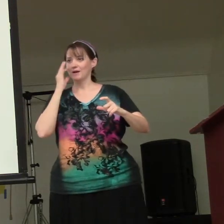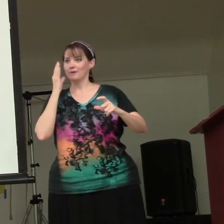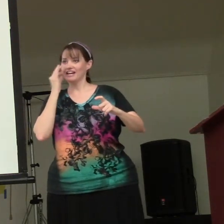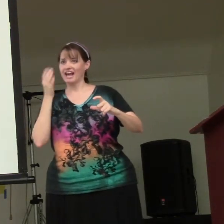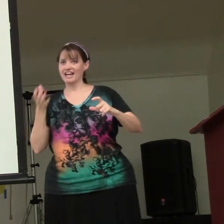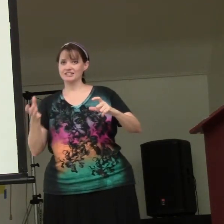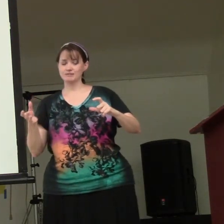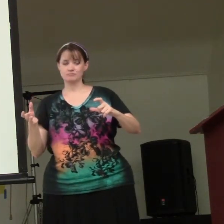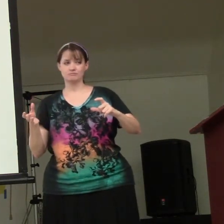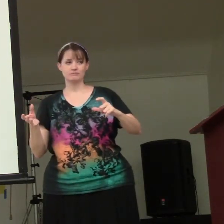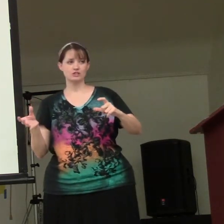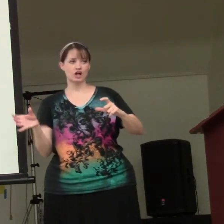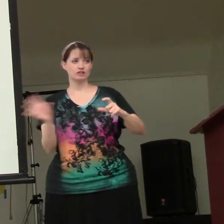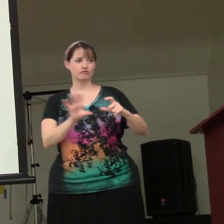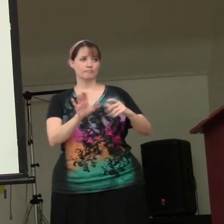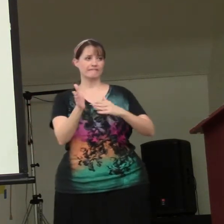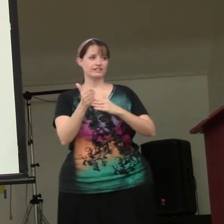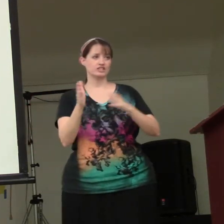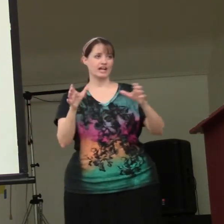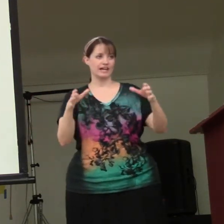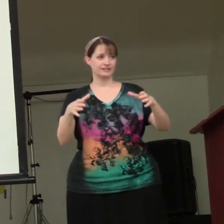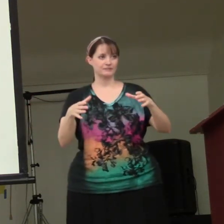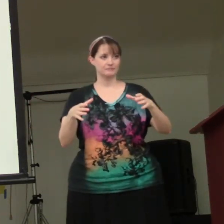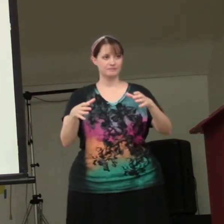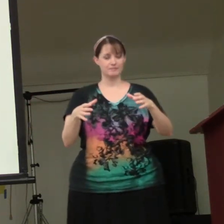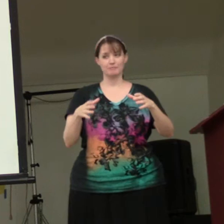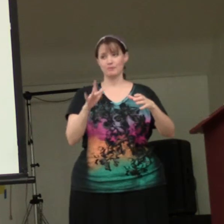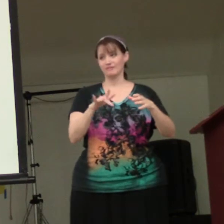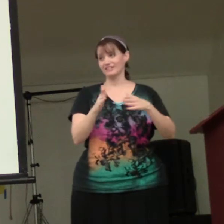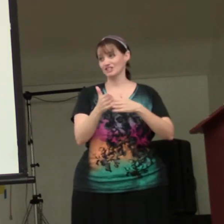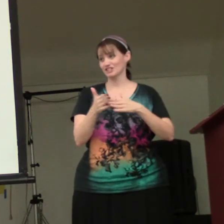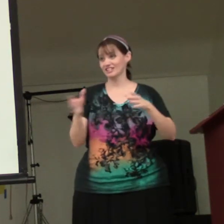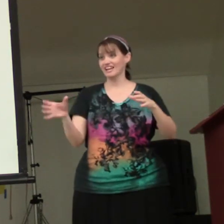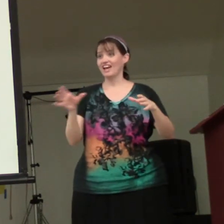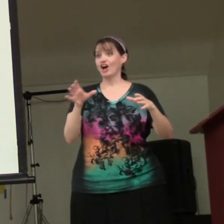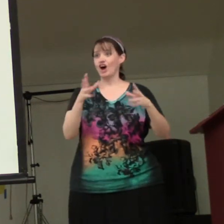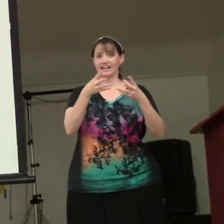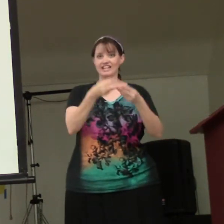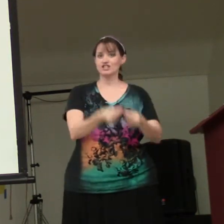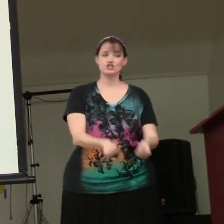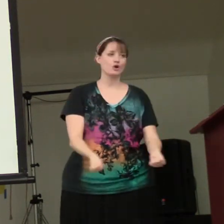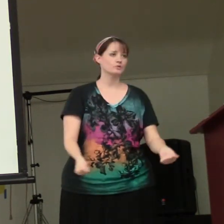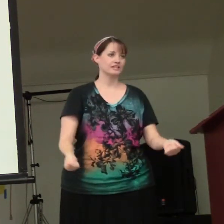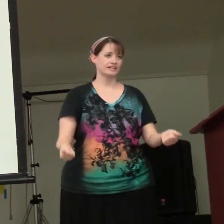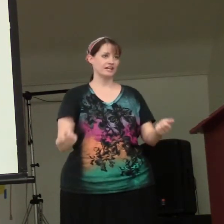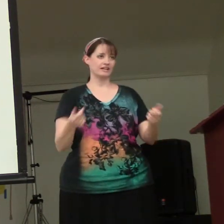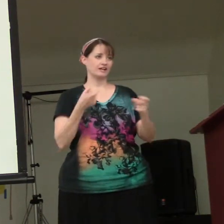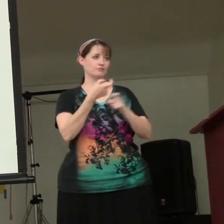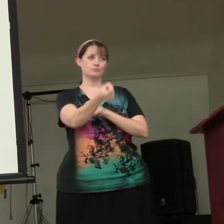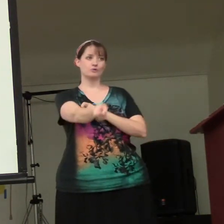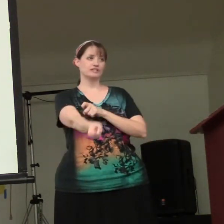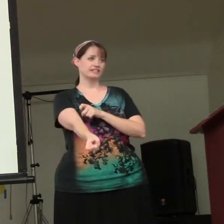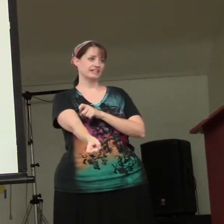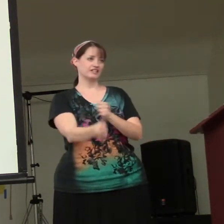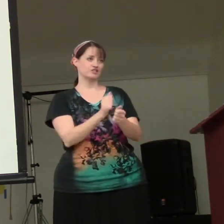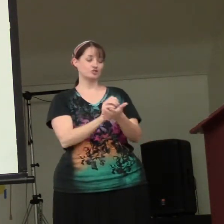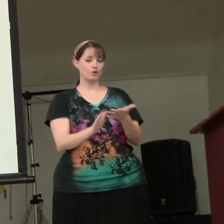my cats knocked over my fish tank, my little fish, on it, and soaked it, and ruined it, and destroyed